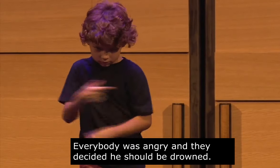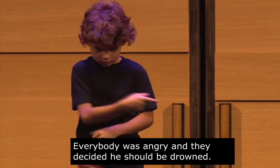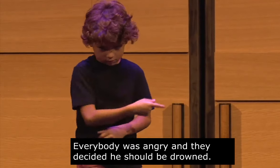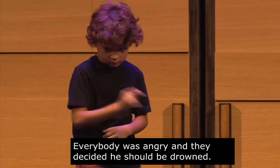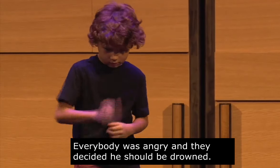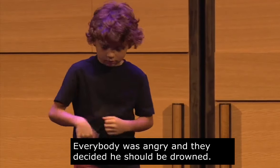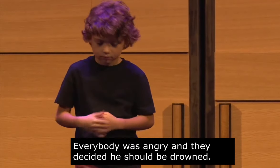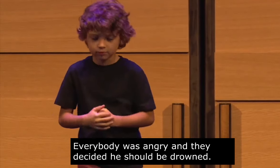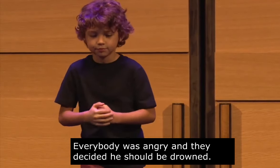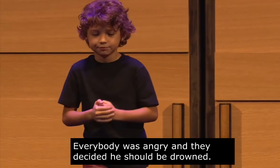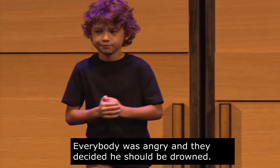Whew!